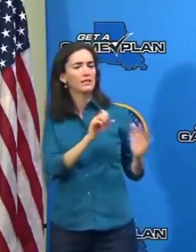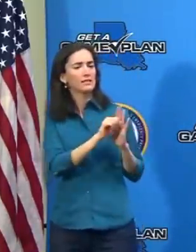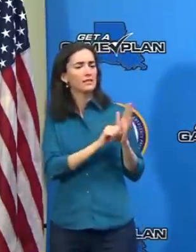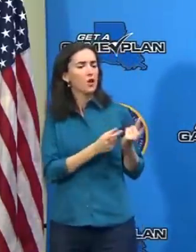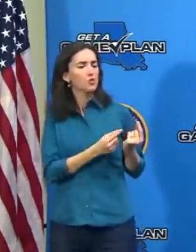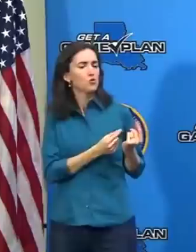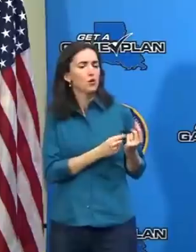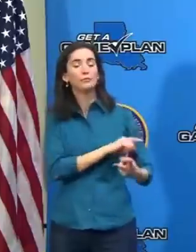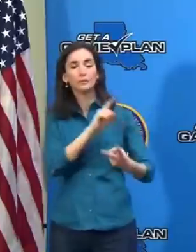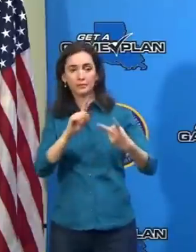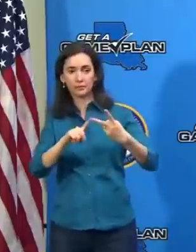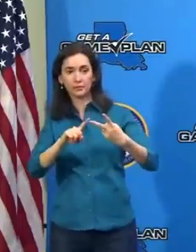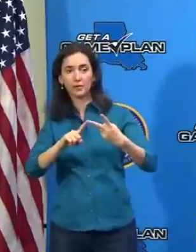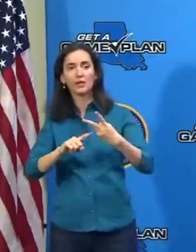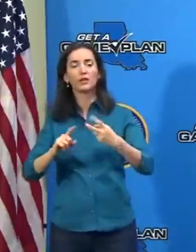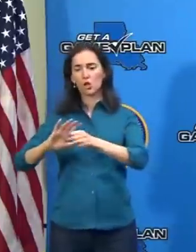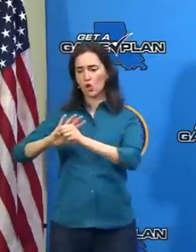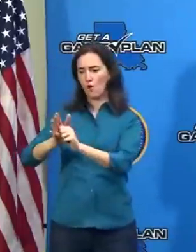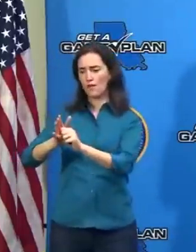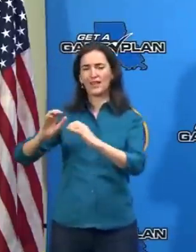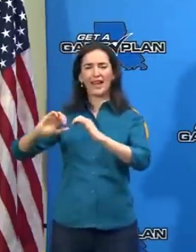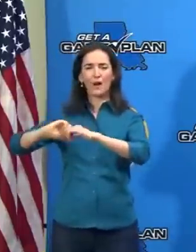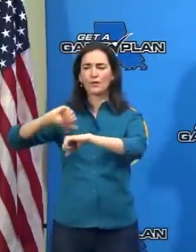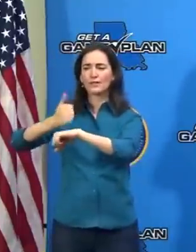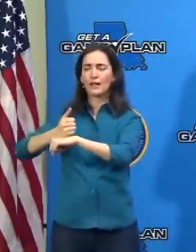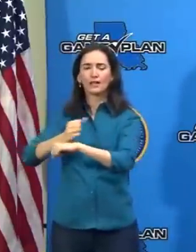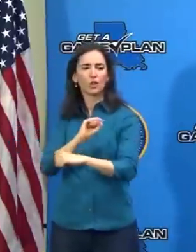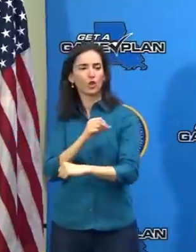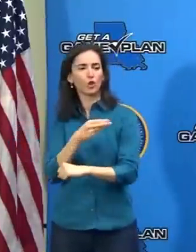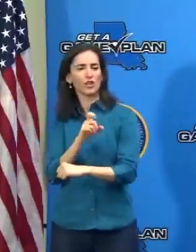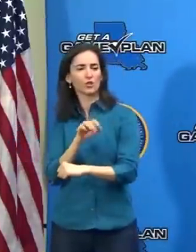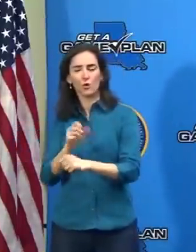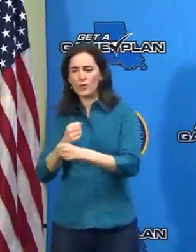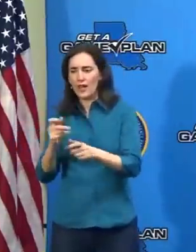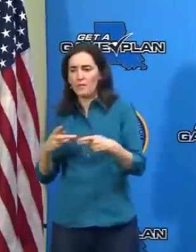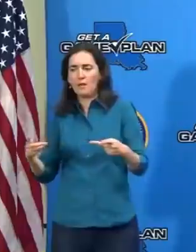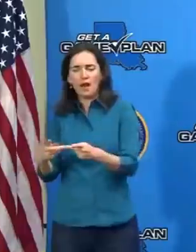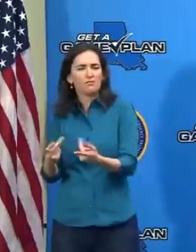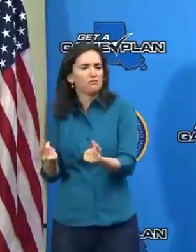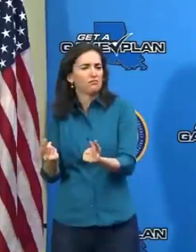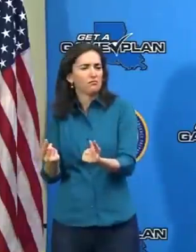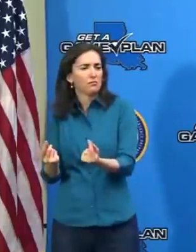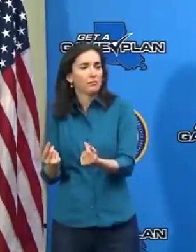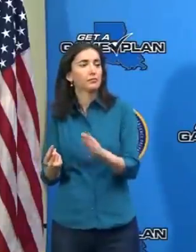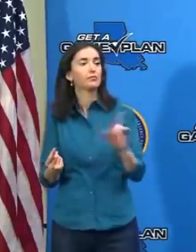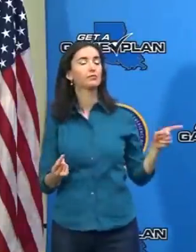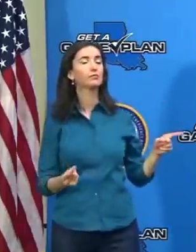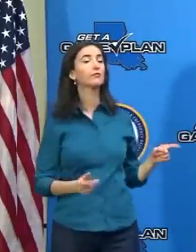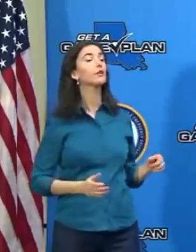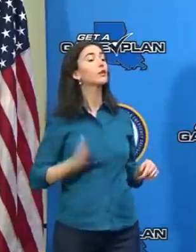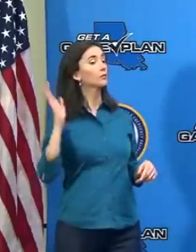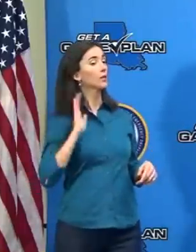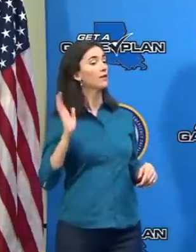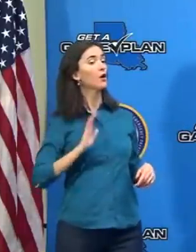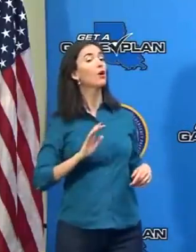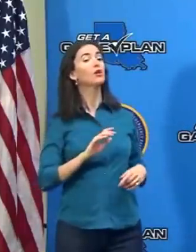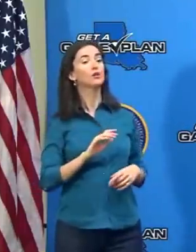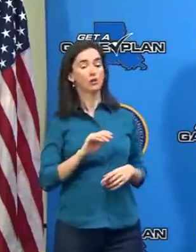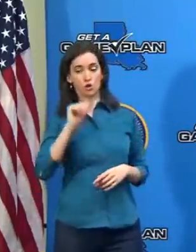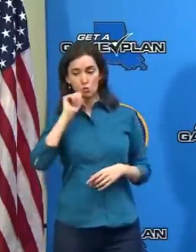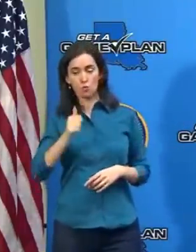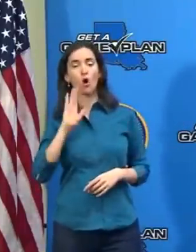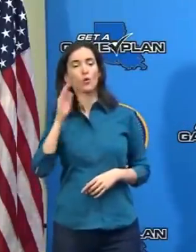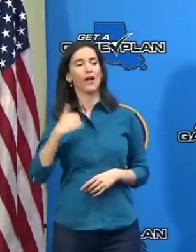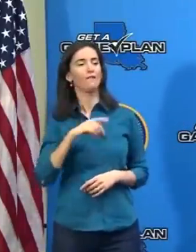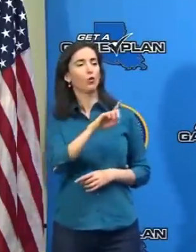So one of the reasons, and the principal reason we have 185 coach buses available by tomorrow,